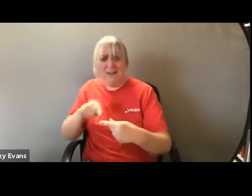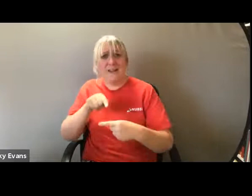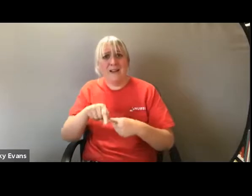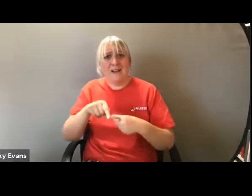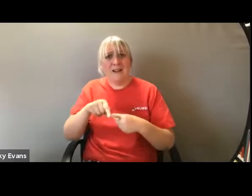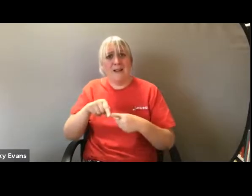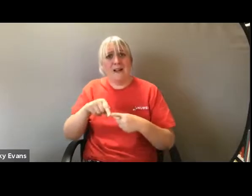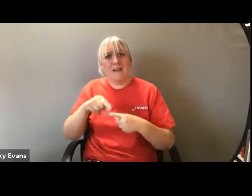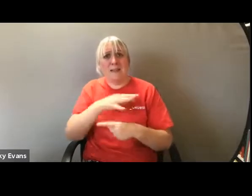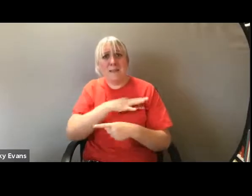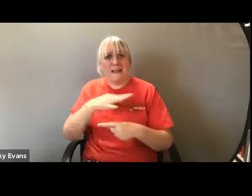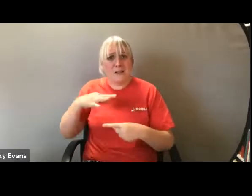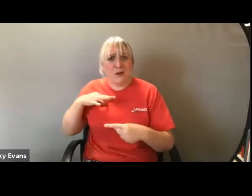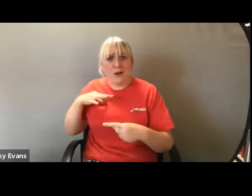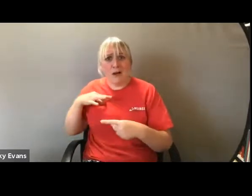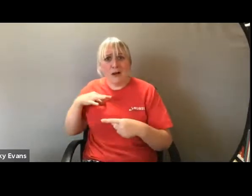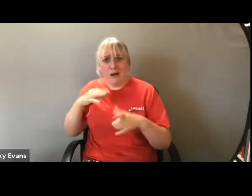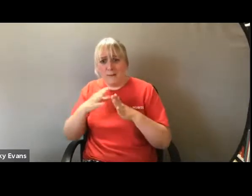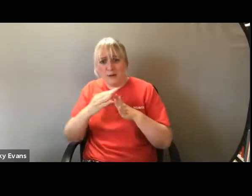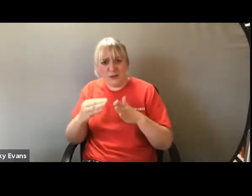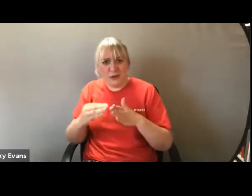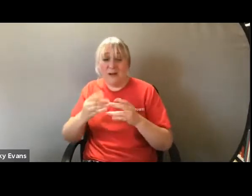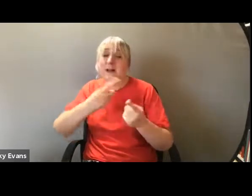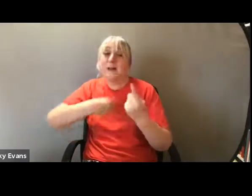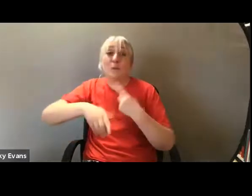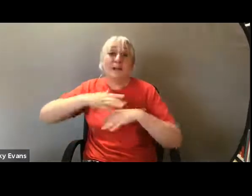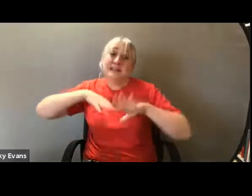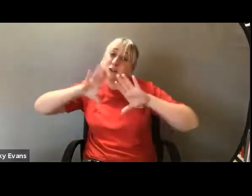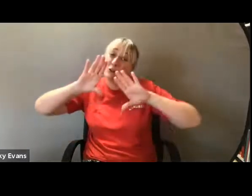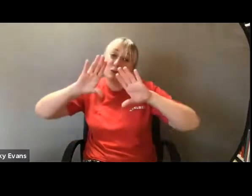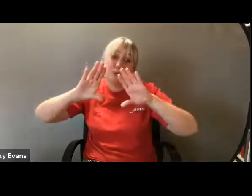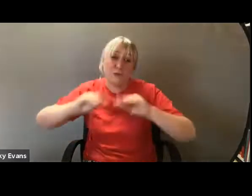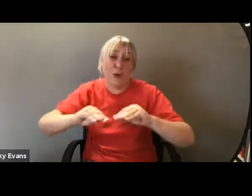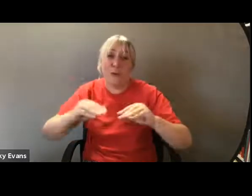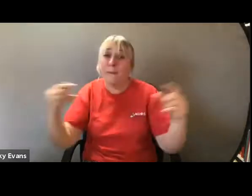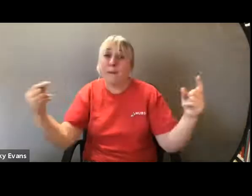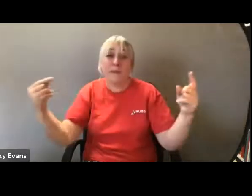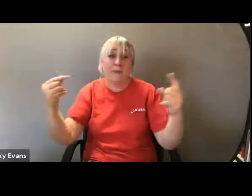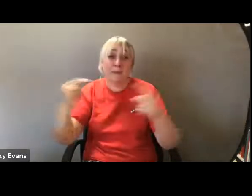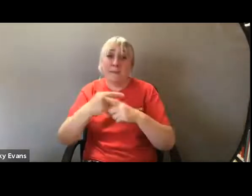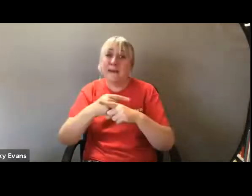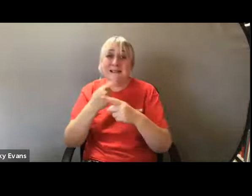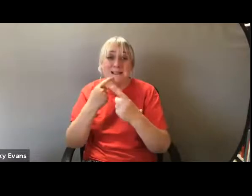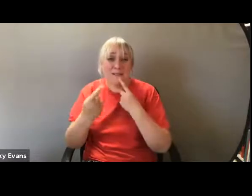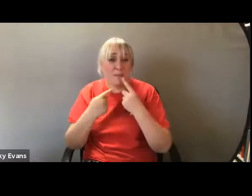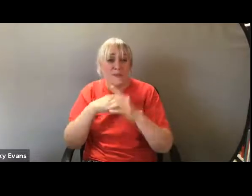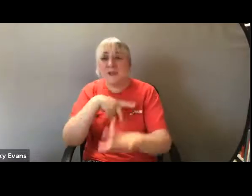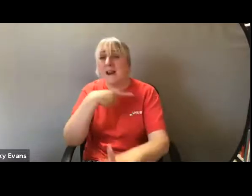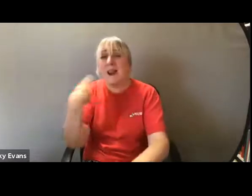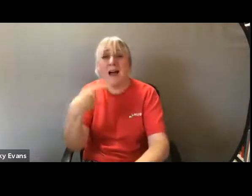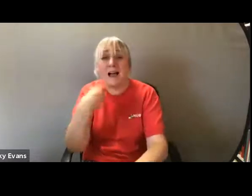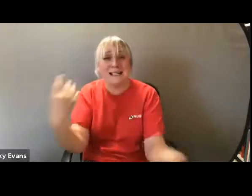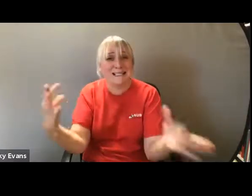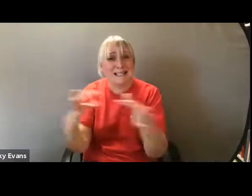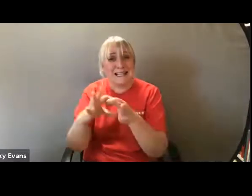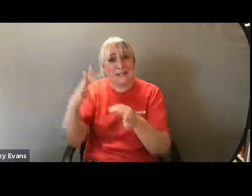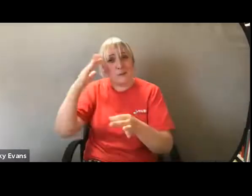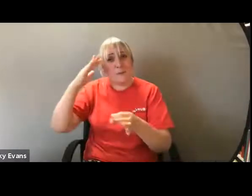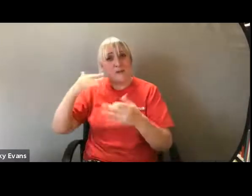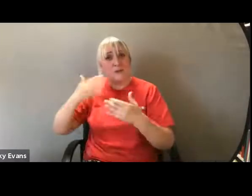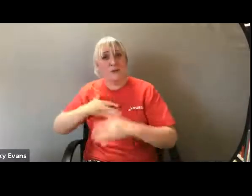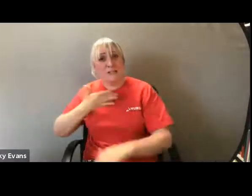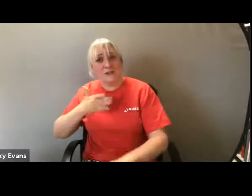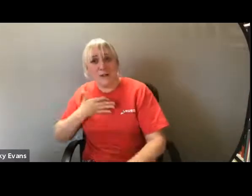gone backwards. So we need to bring an end to the misinformation and lies that relate to mental distress, things